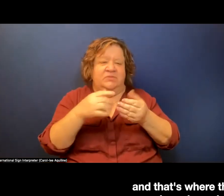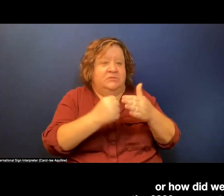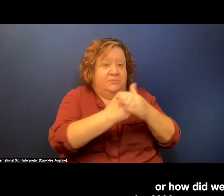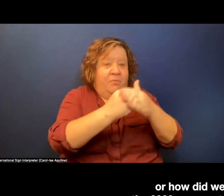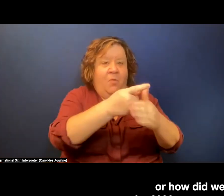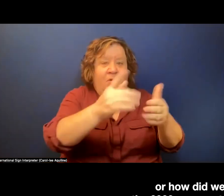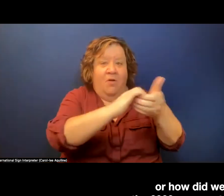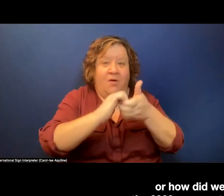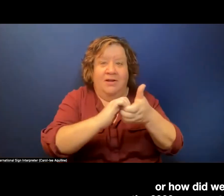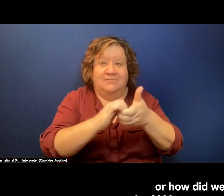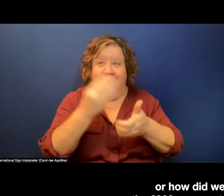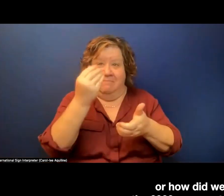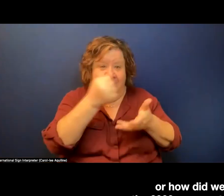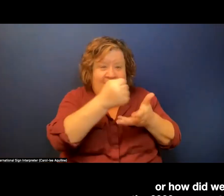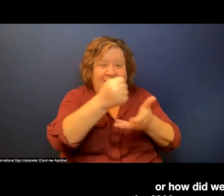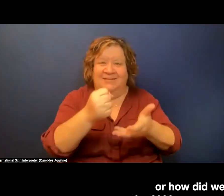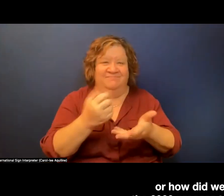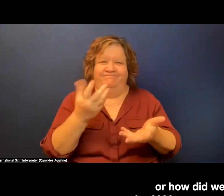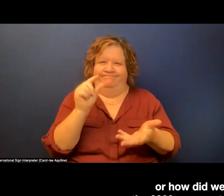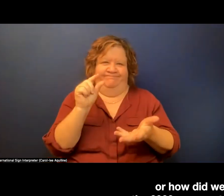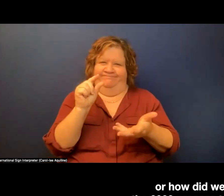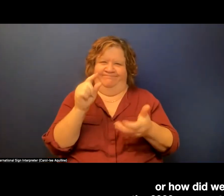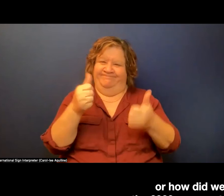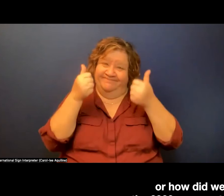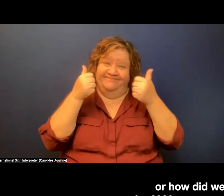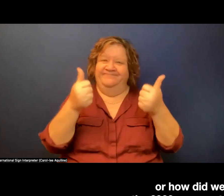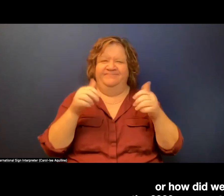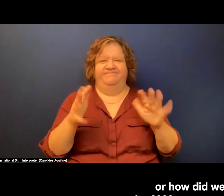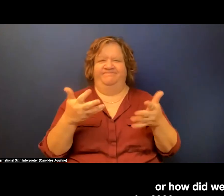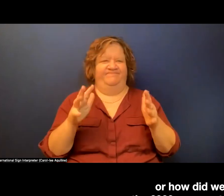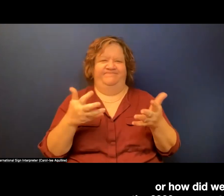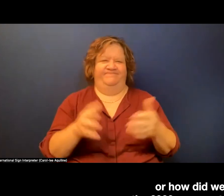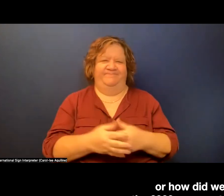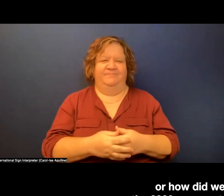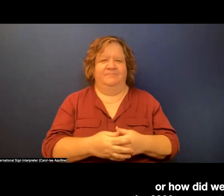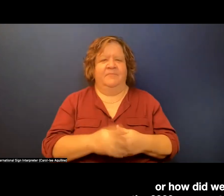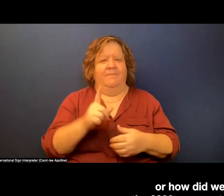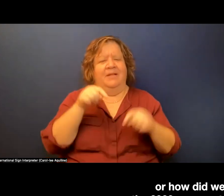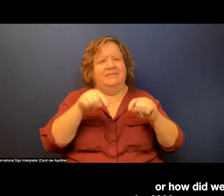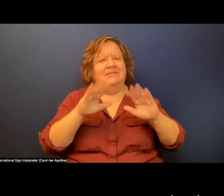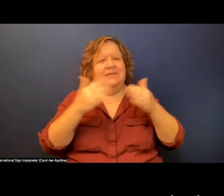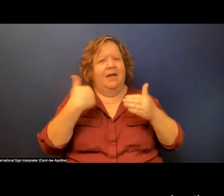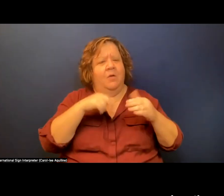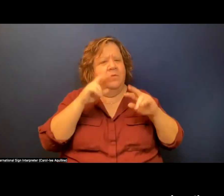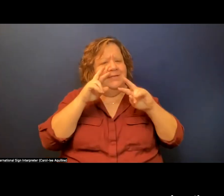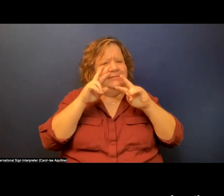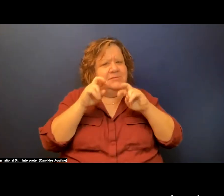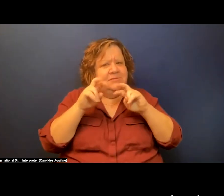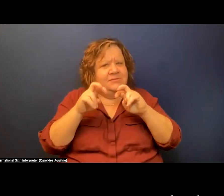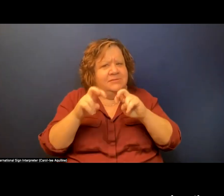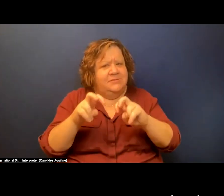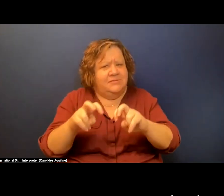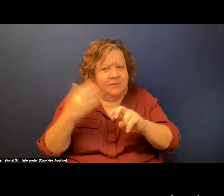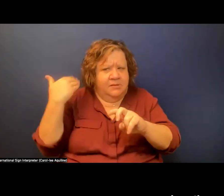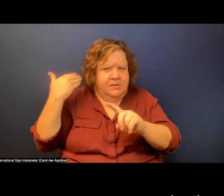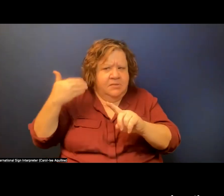the 2022, or how did we do it to influence the 2022 process to ensure that disability